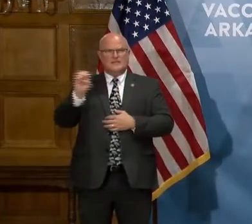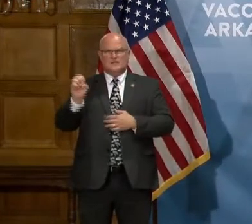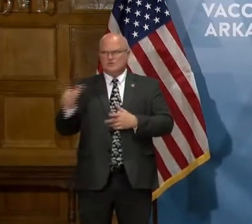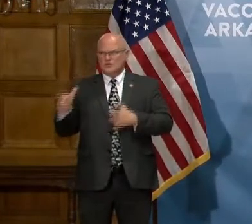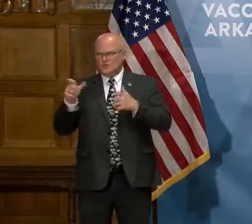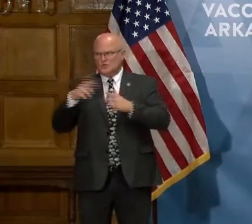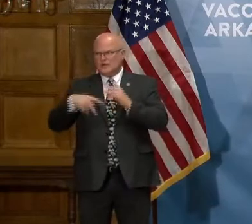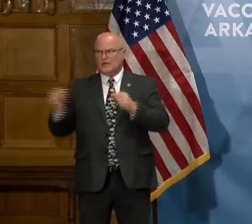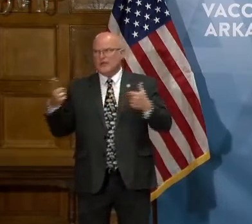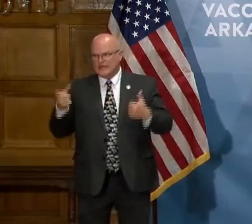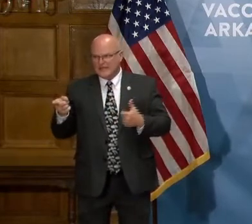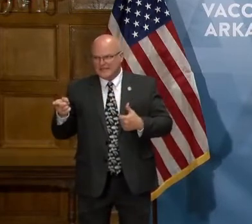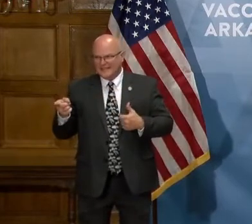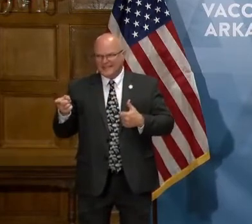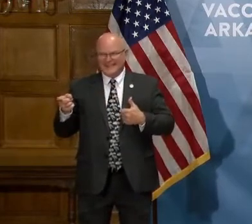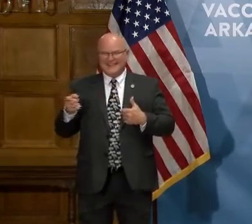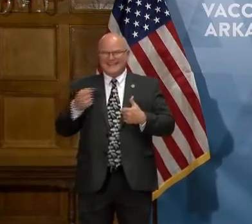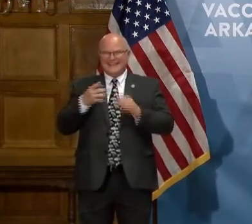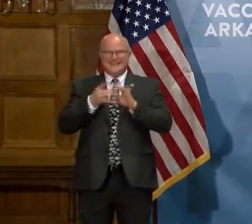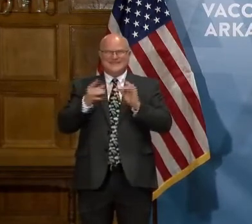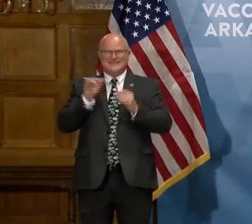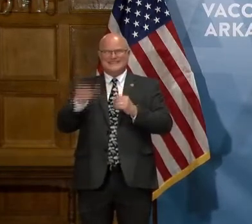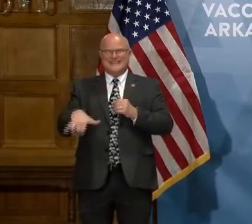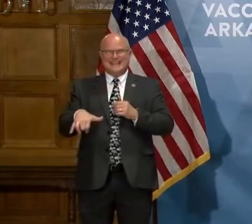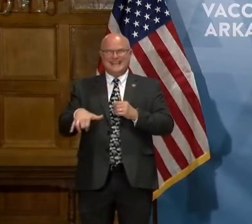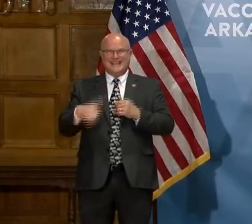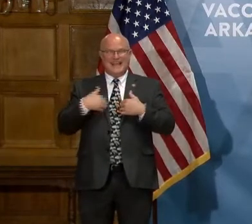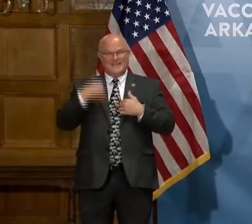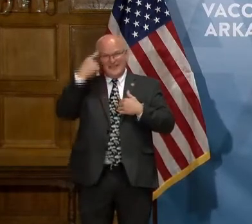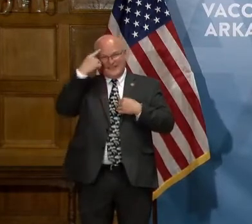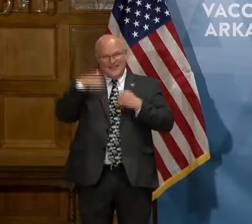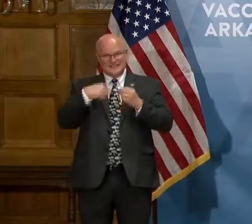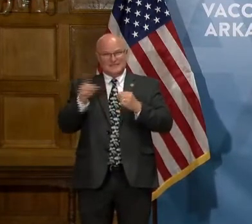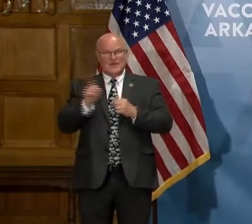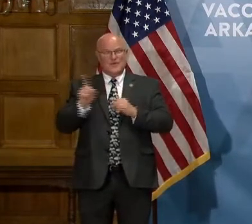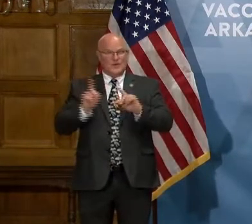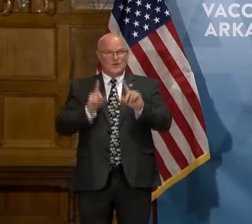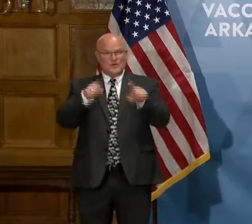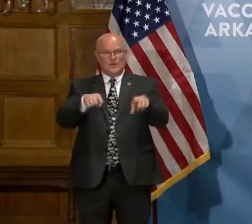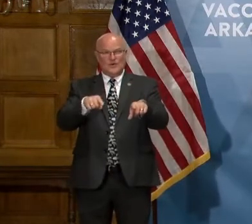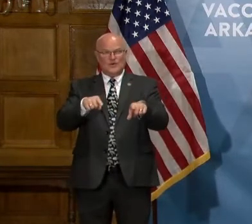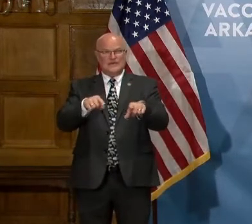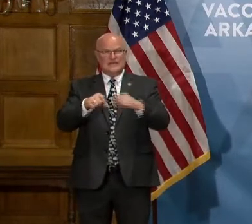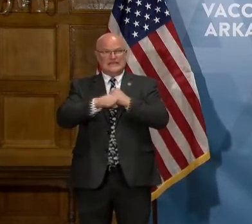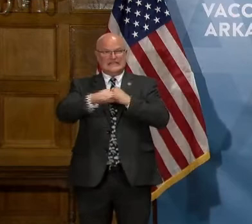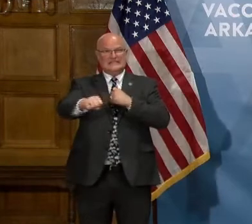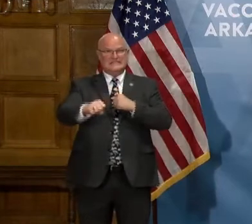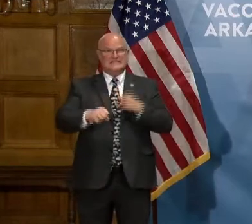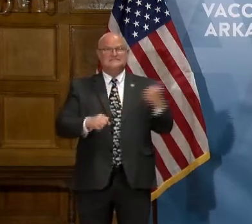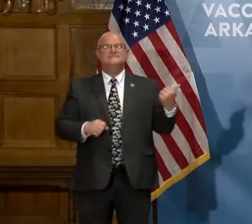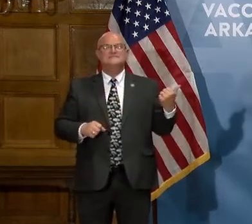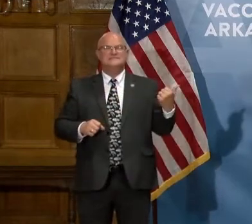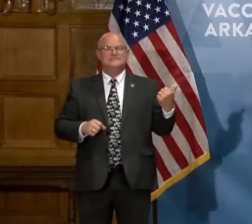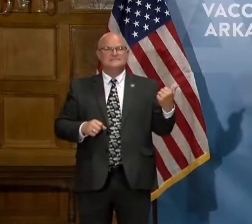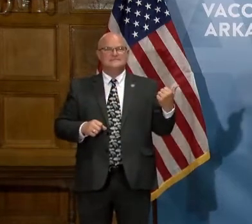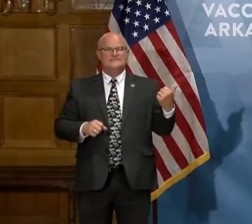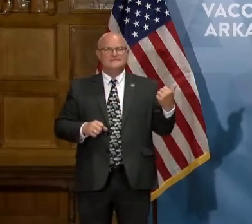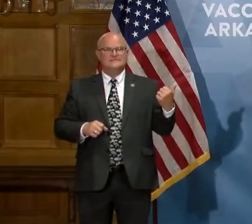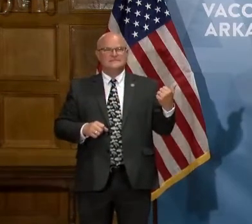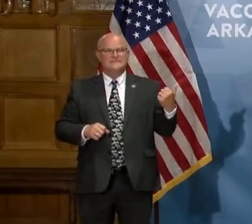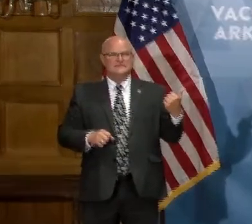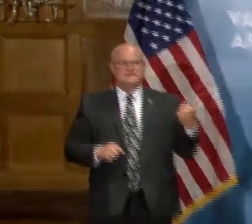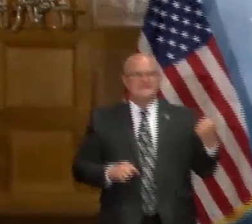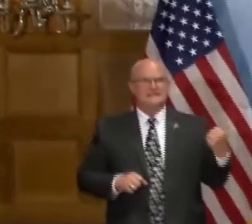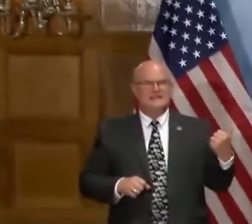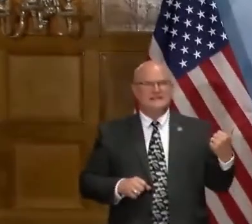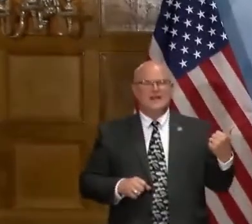quickly. You didn't mention that. Do you have any thoughts on where we're going in terms of extension? That's right. Down at the bottom, Mike,